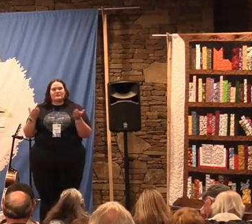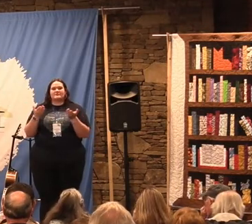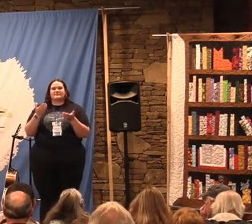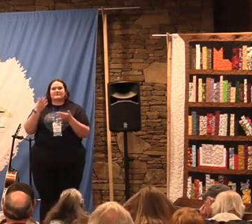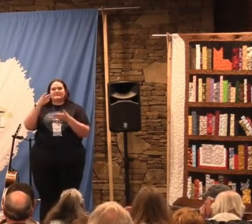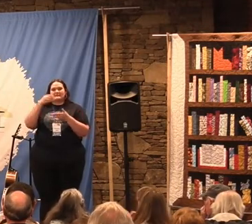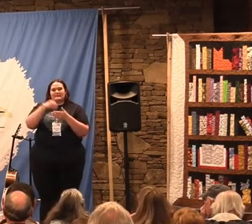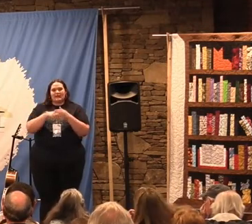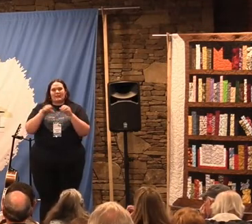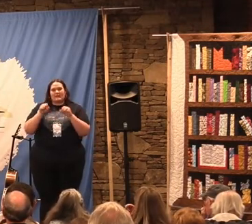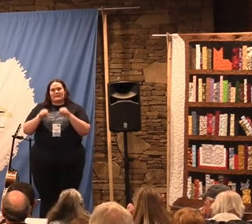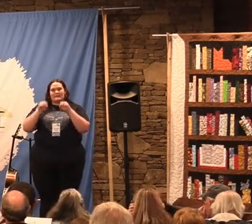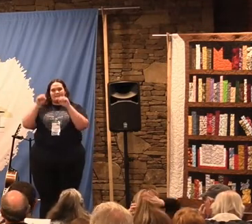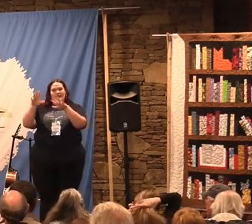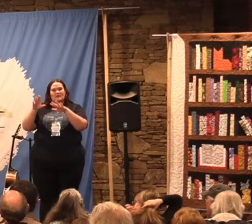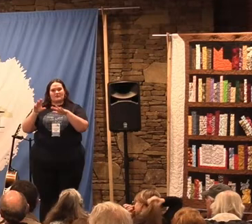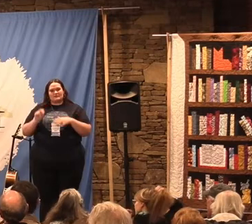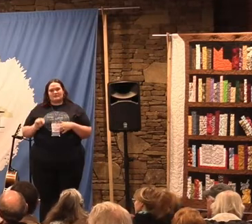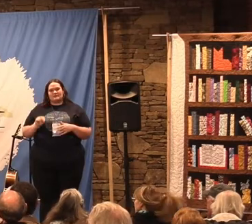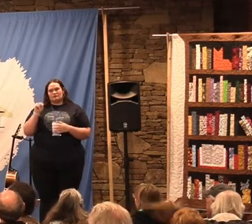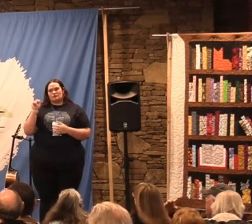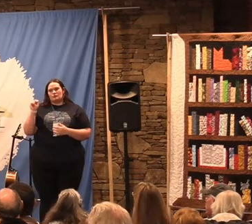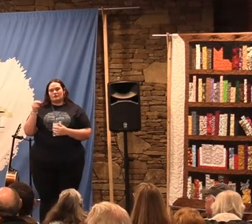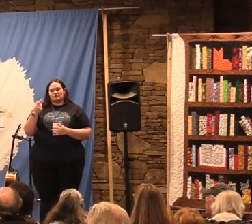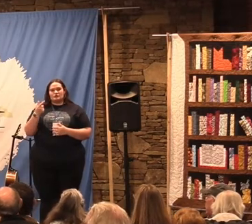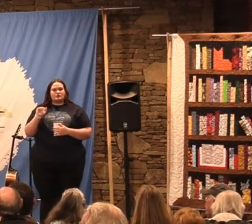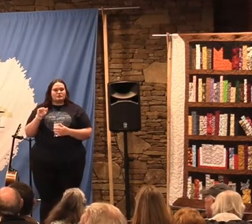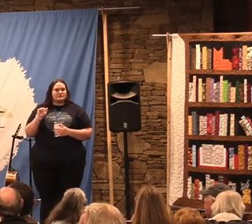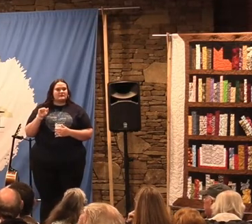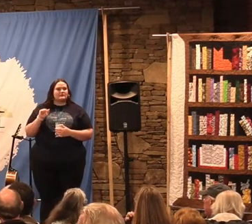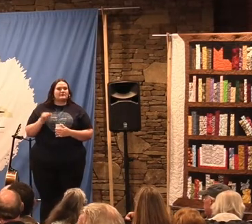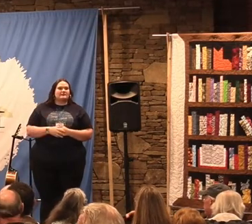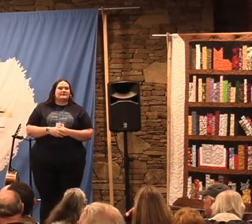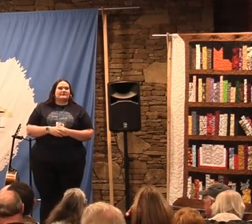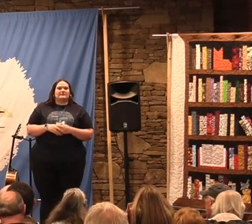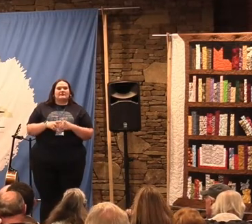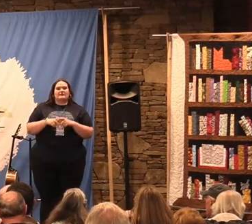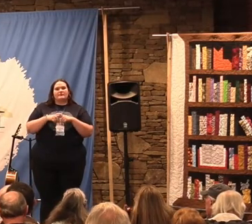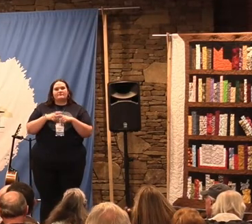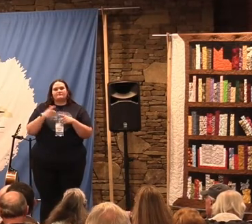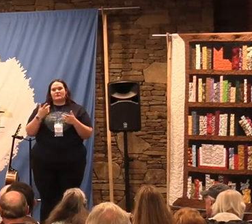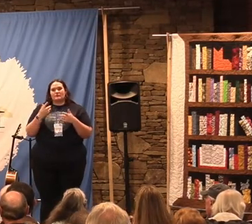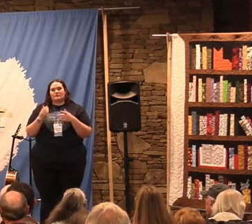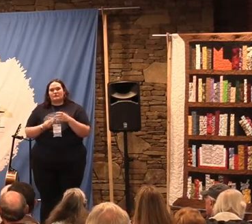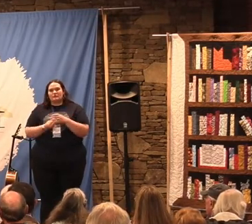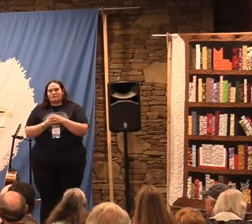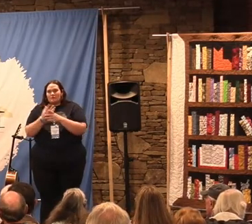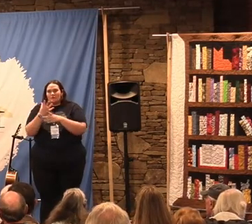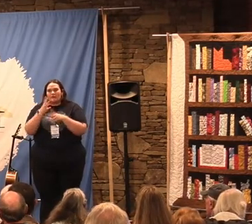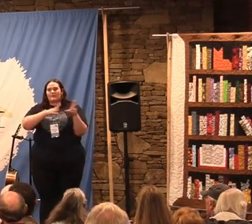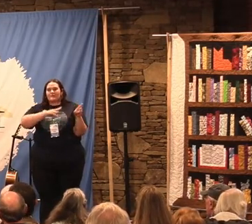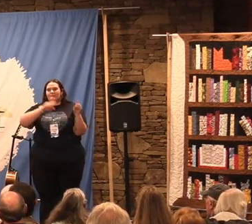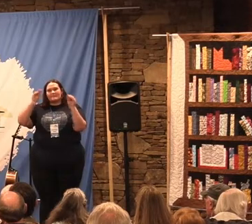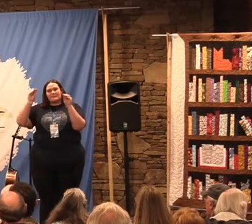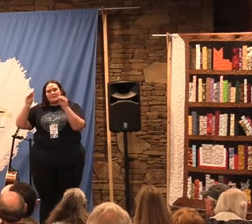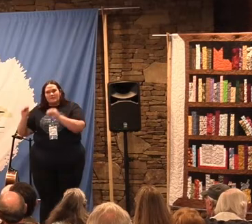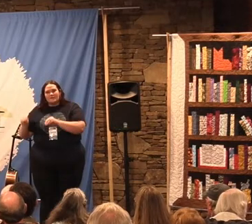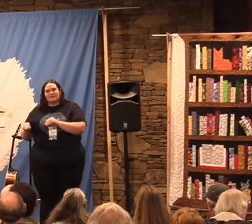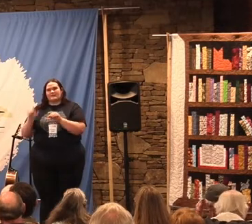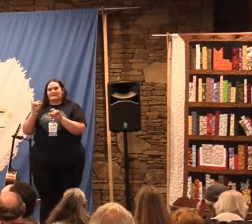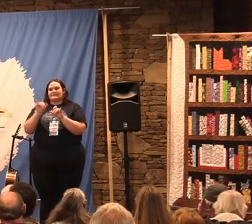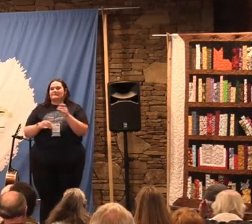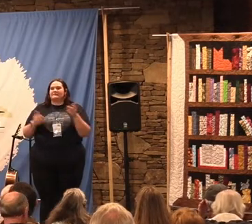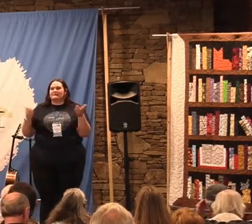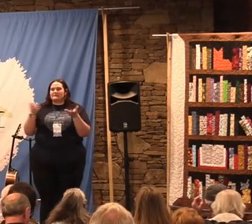the mountains of North Georgia. We outgrew a facility. We had to move around a facility. We've landed here in